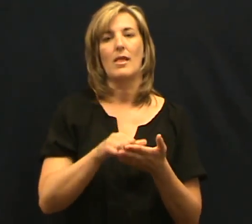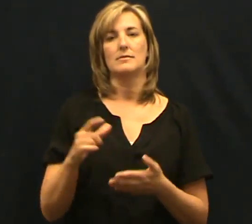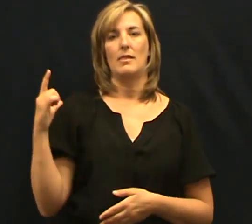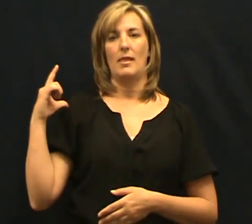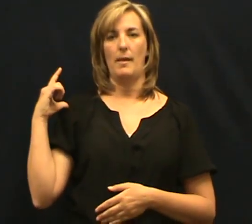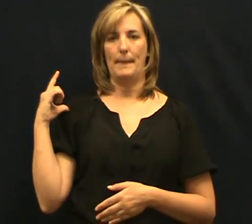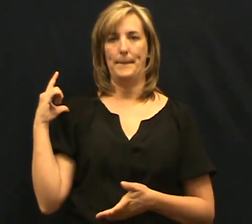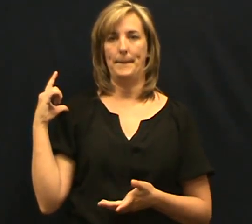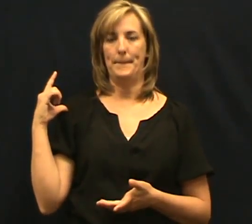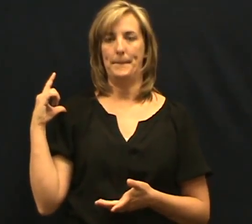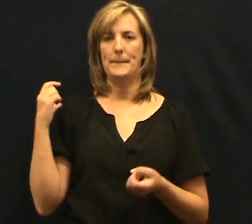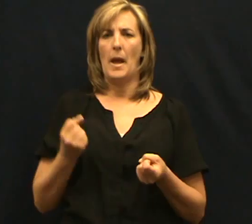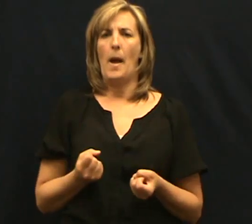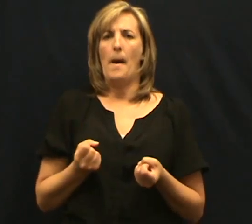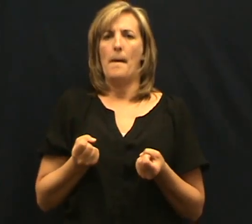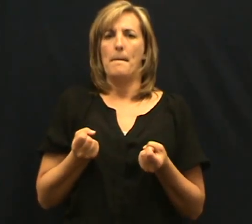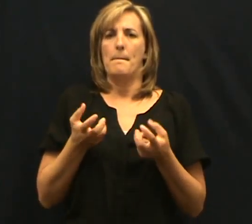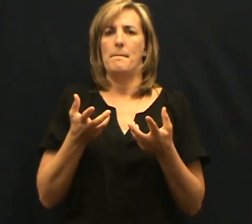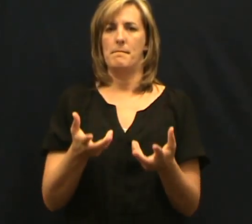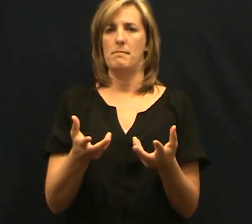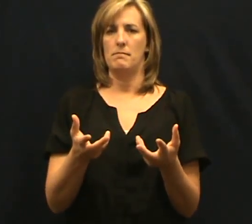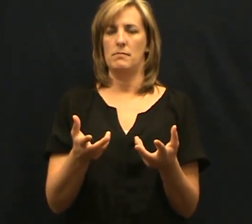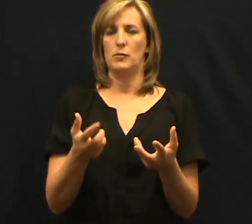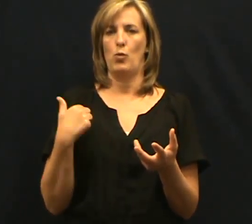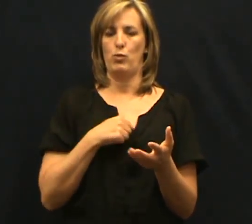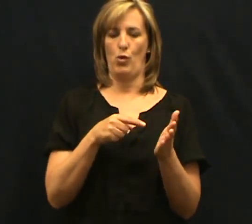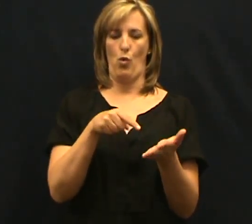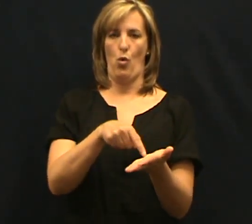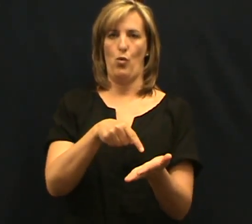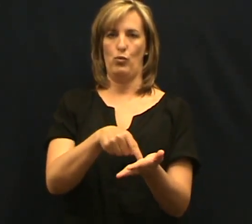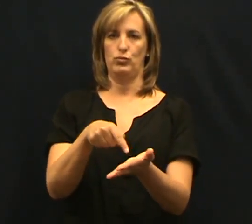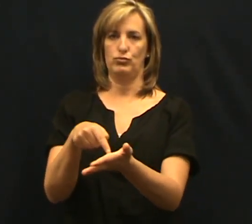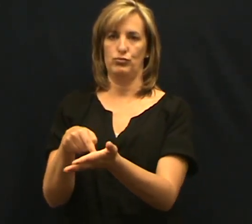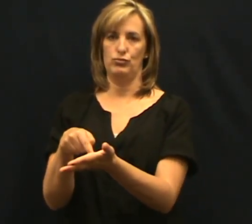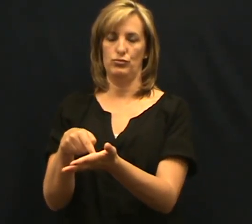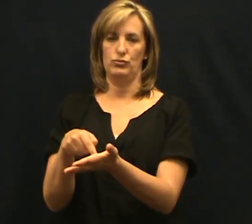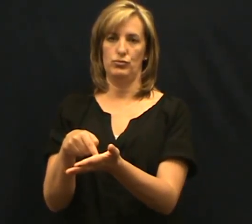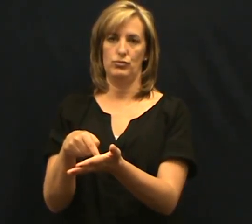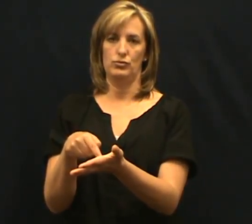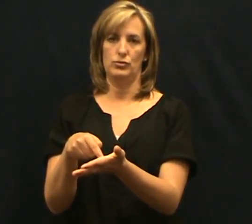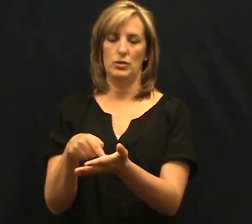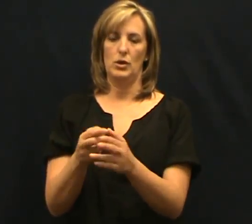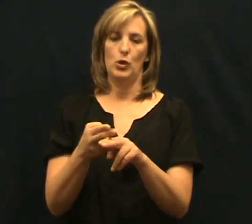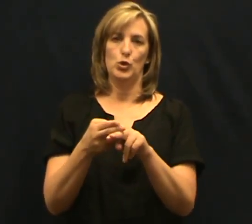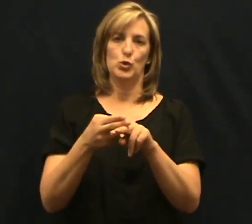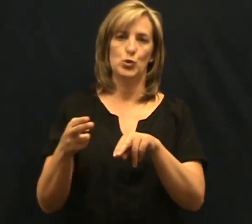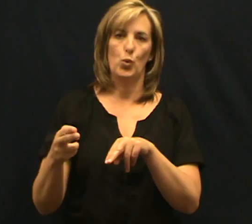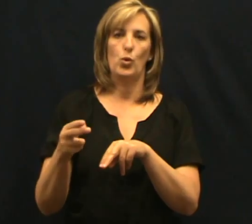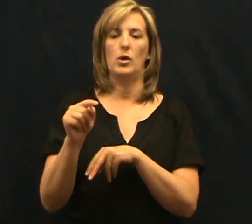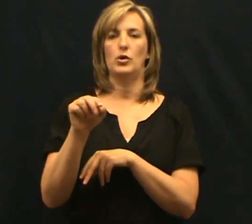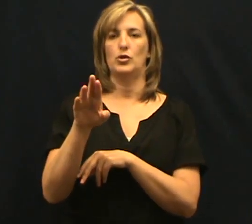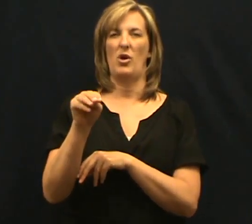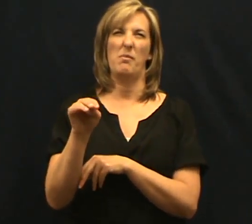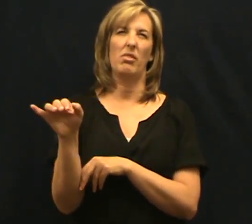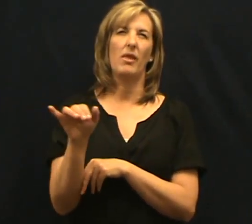Those are amounts that we owe to creditors in the short term for trade items, like when we buy